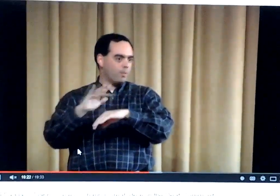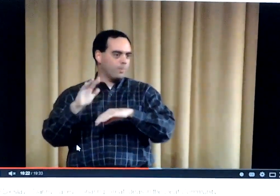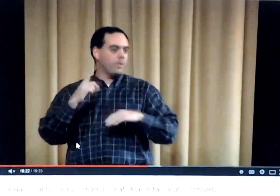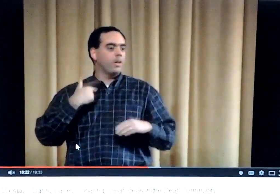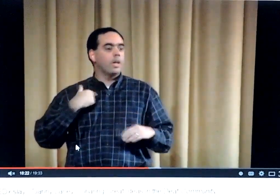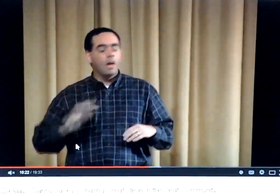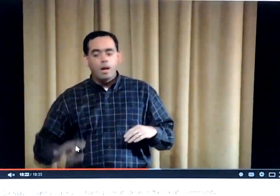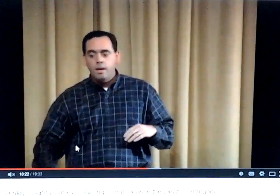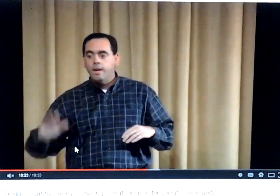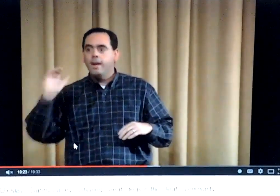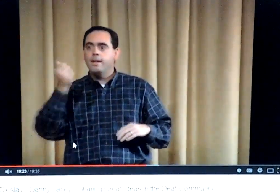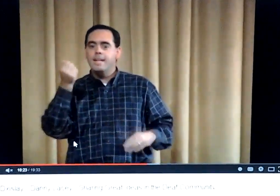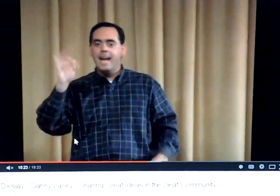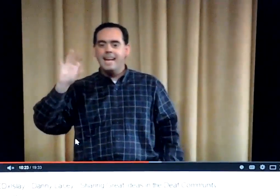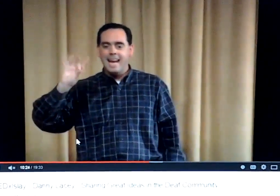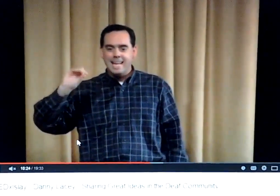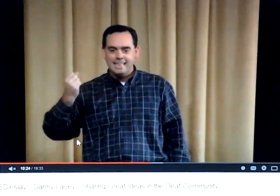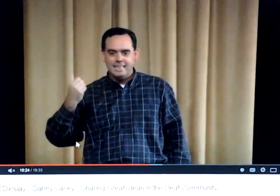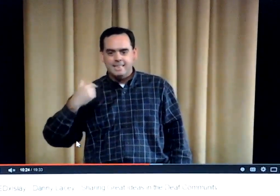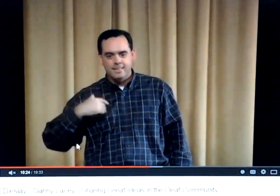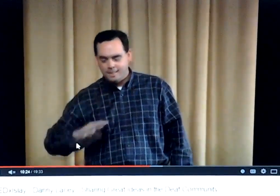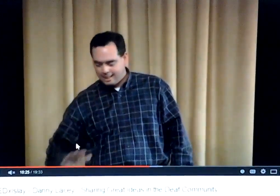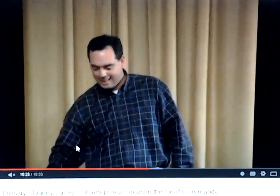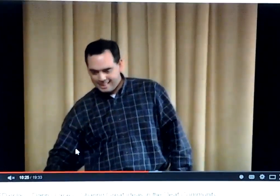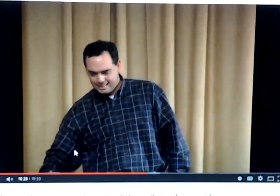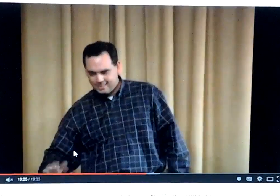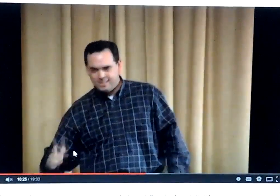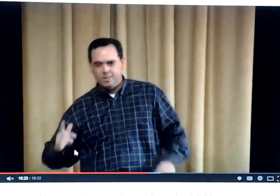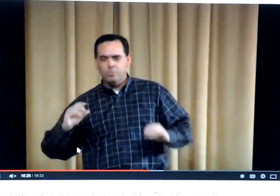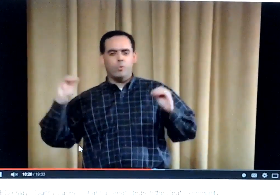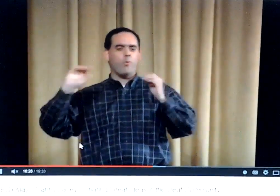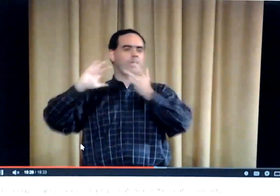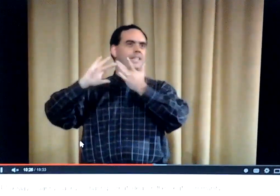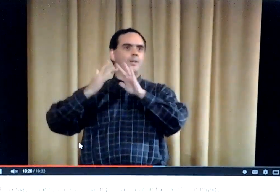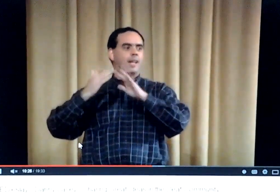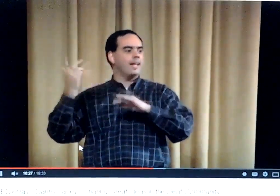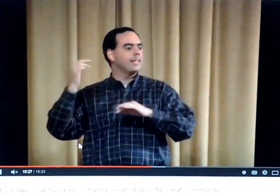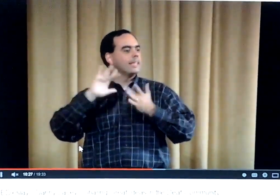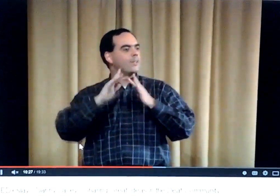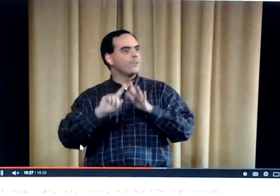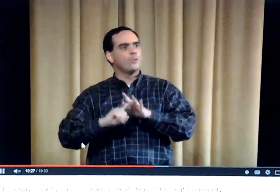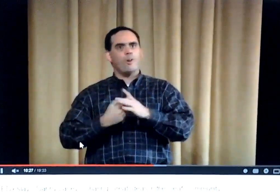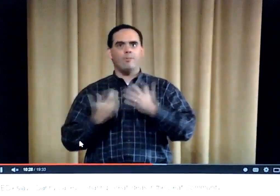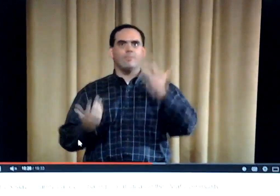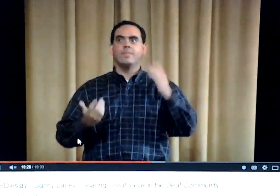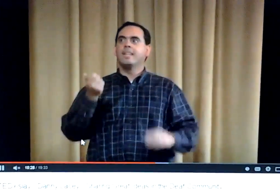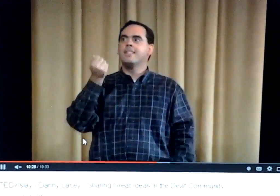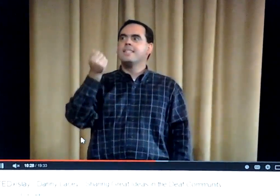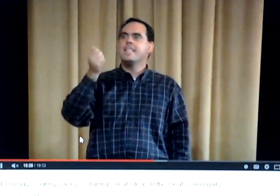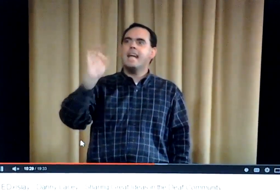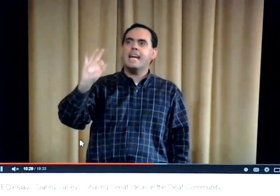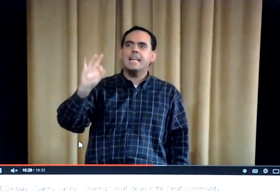and know somebody. And it's important to spread your wings and see what